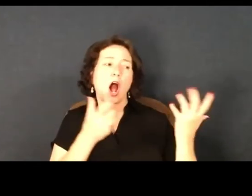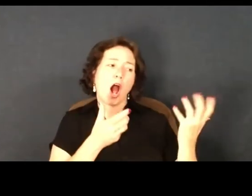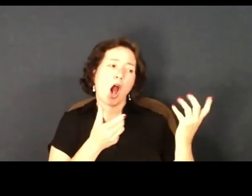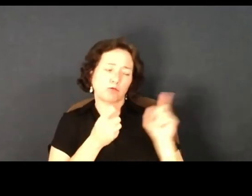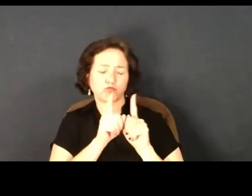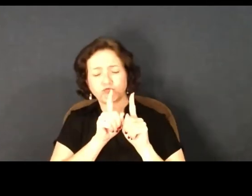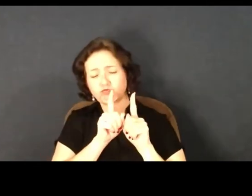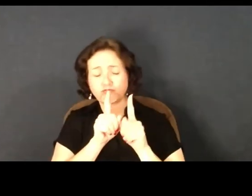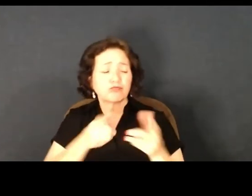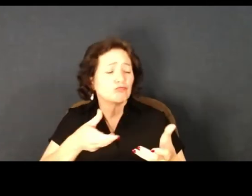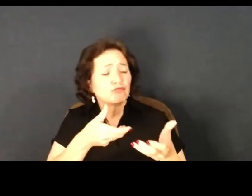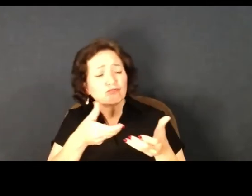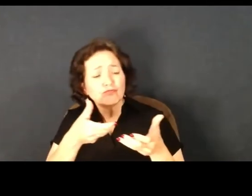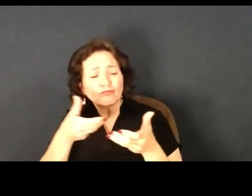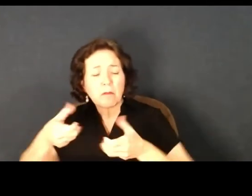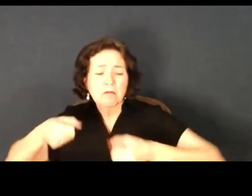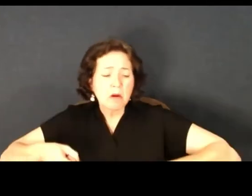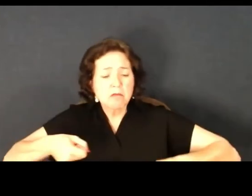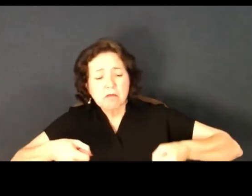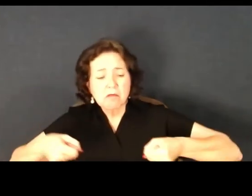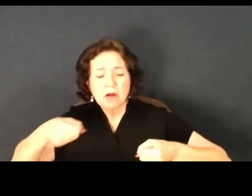her. And she would say,